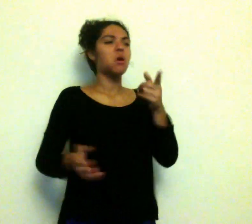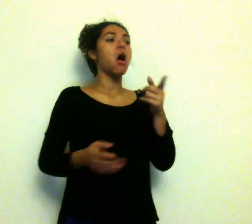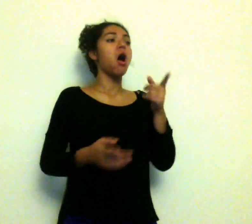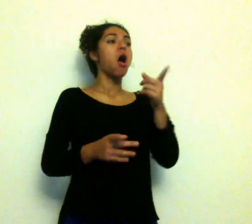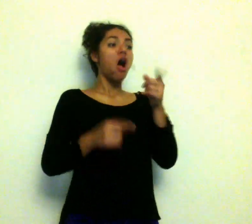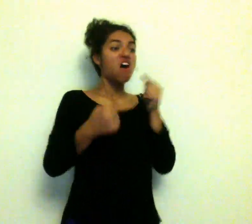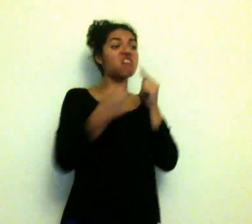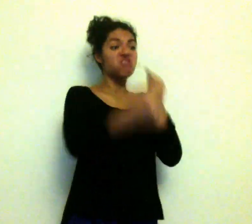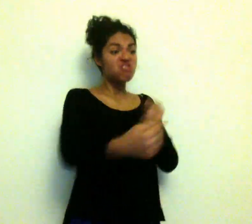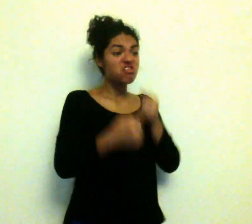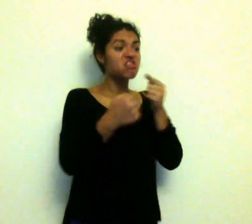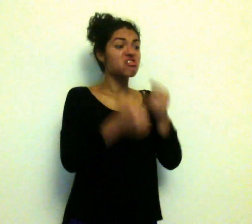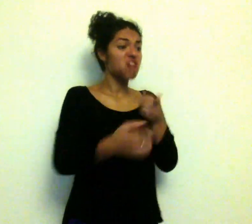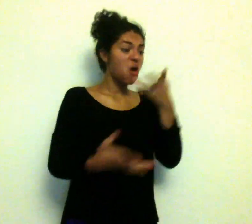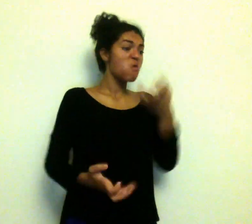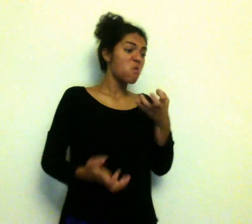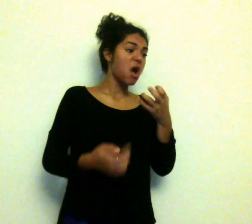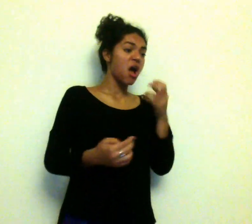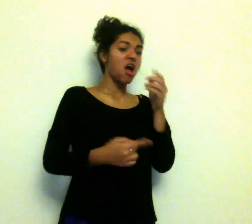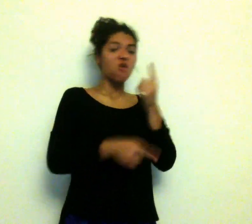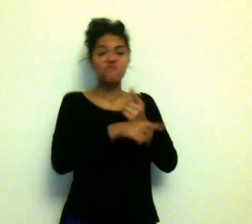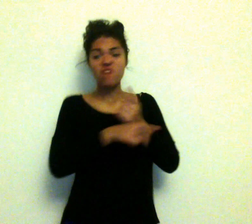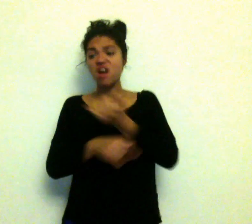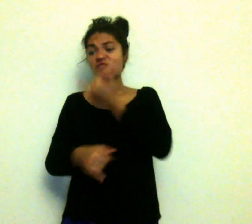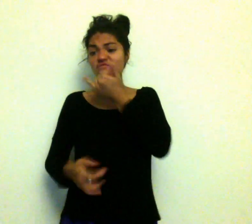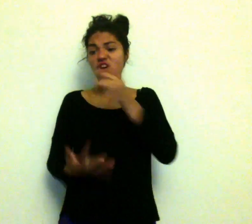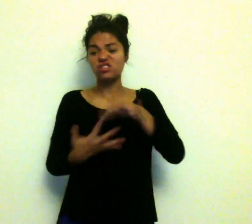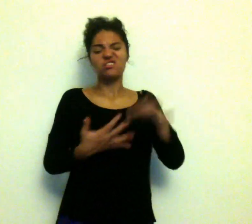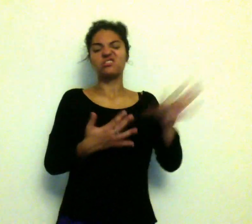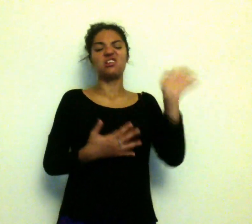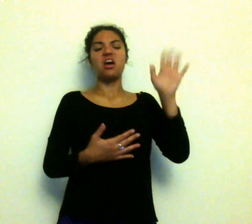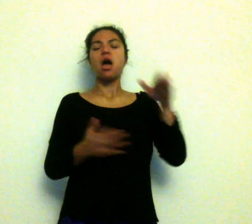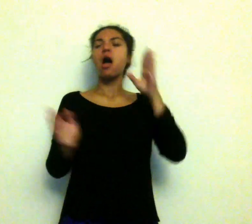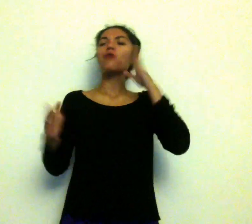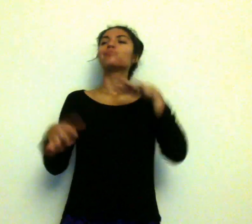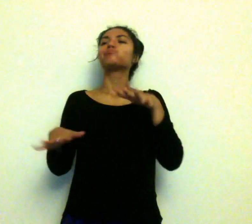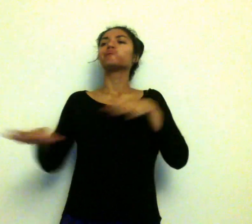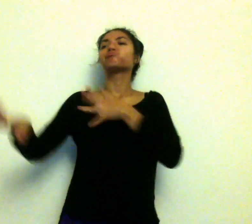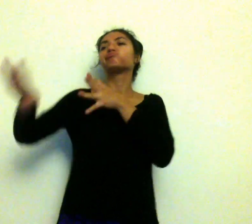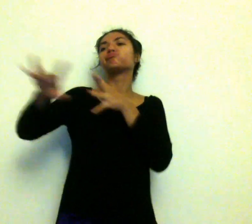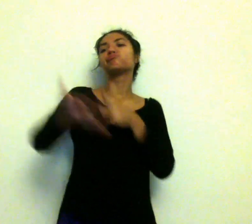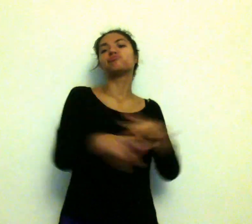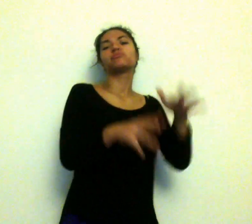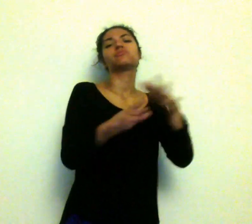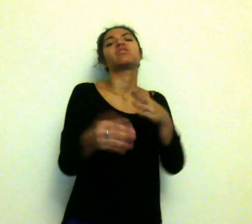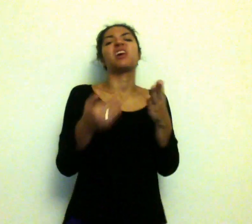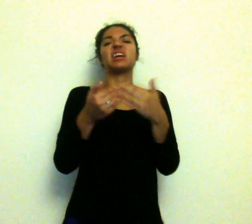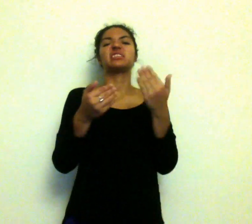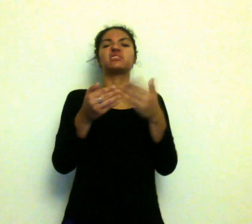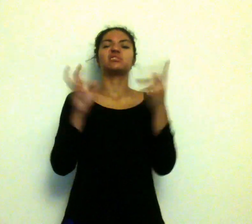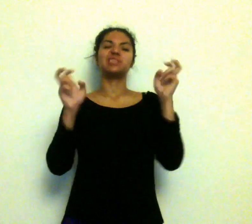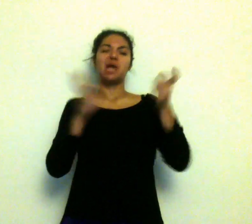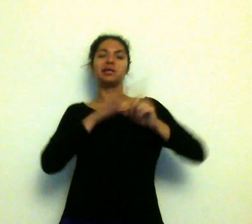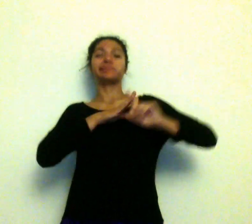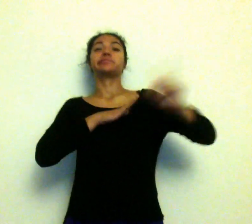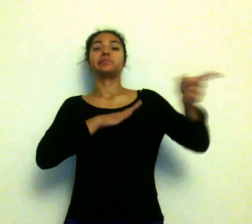moral choices. It gives them a backdoor for escape, and that's why I say the New